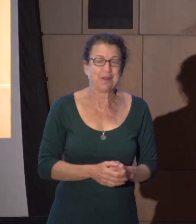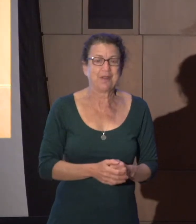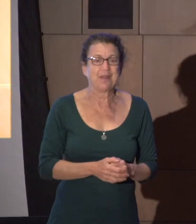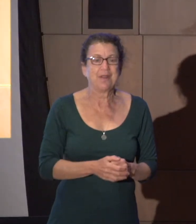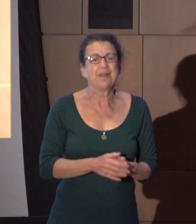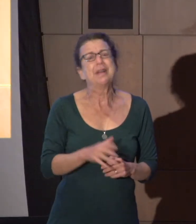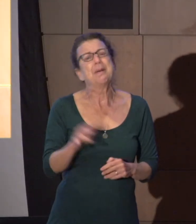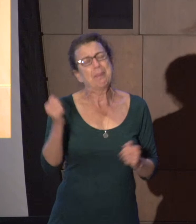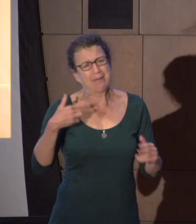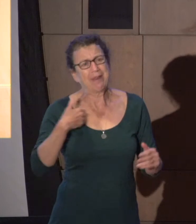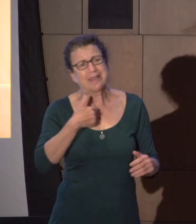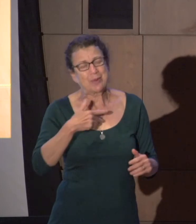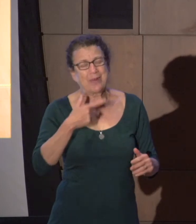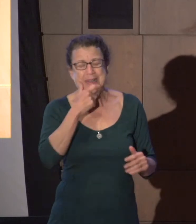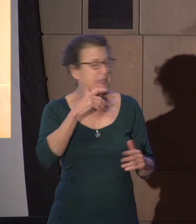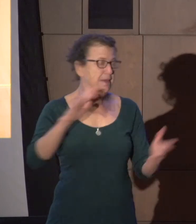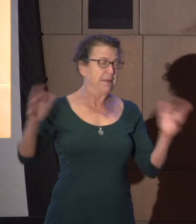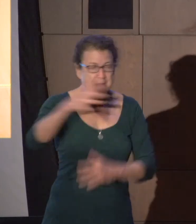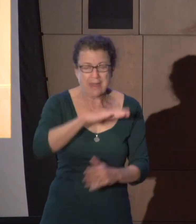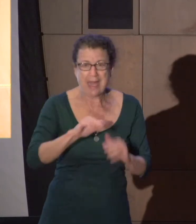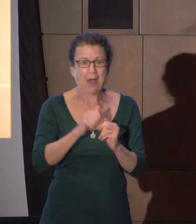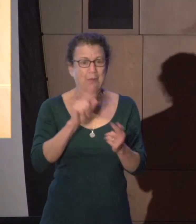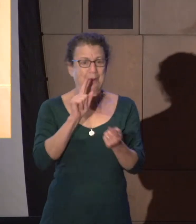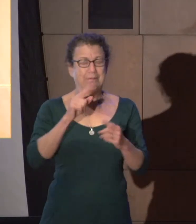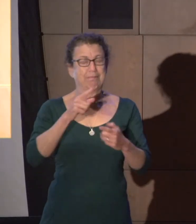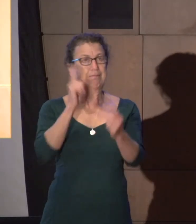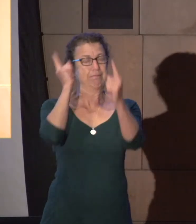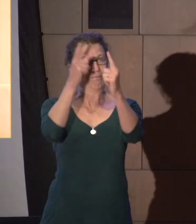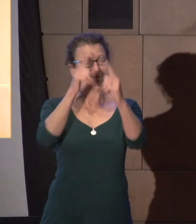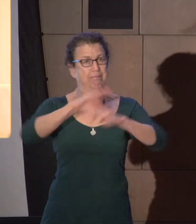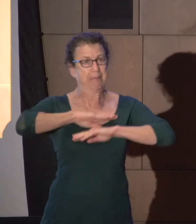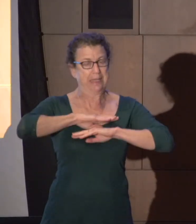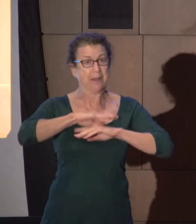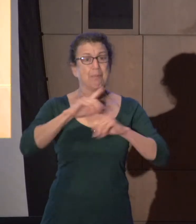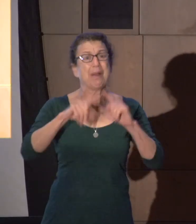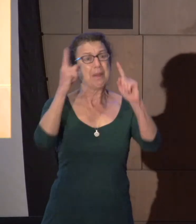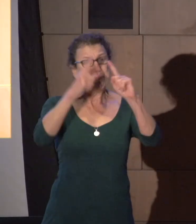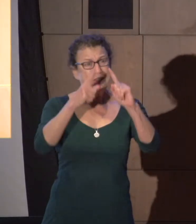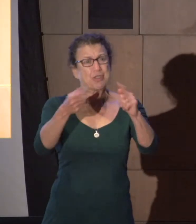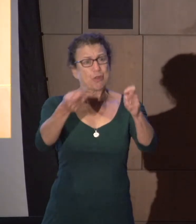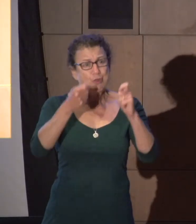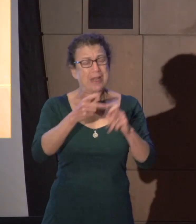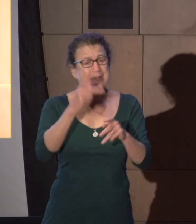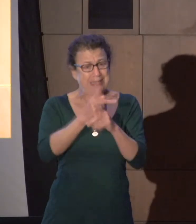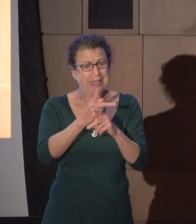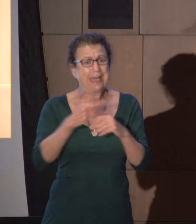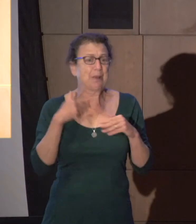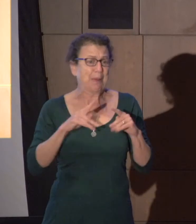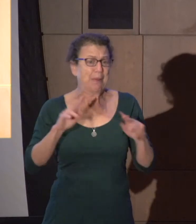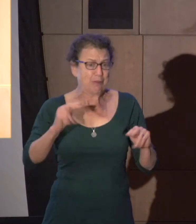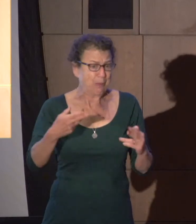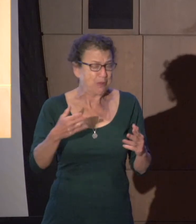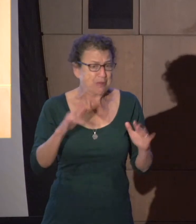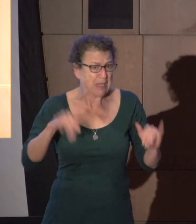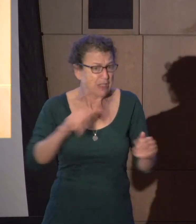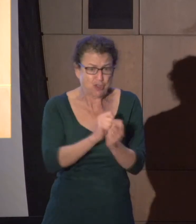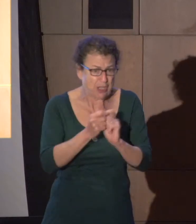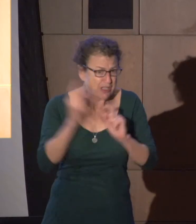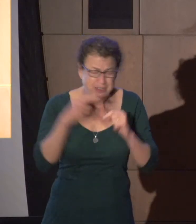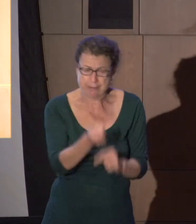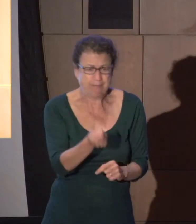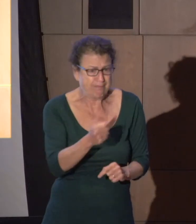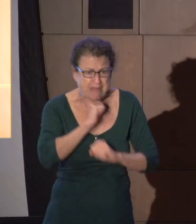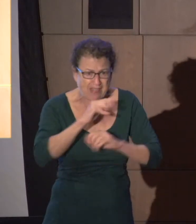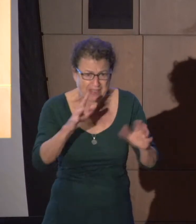many organizations, we have had to pivot how we meet our mission, but the mission itself, to attract and retain young people in New Hampshire, has not changed one